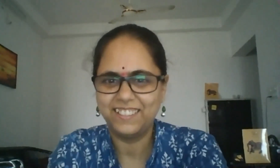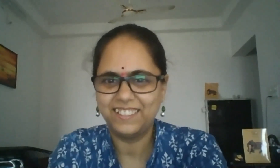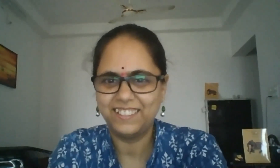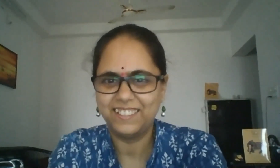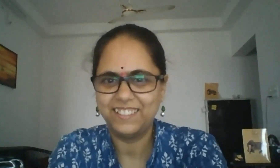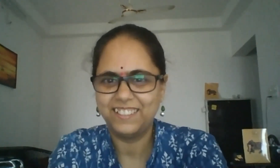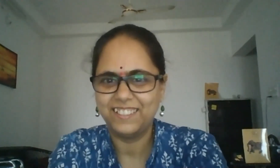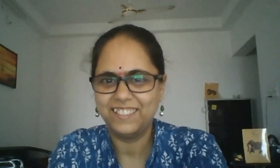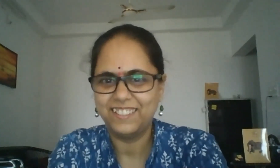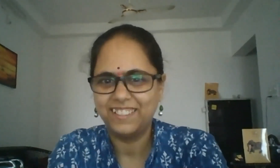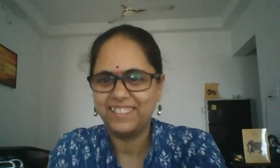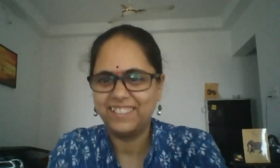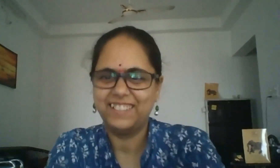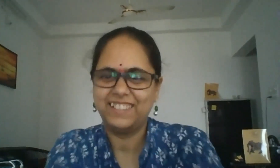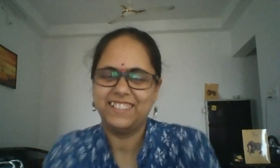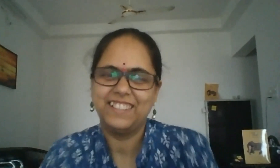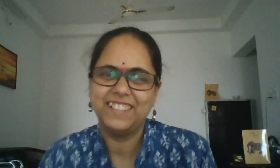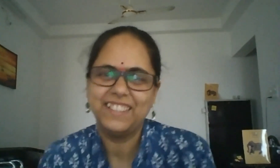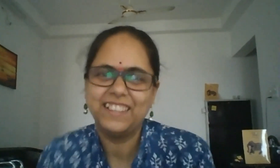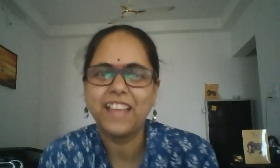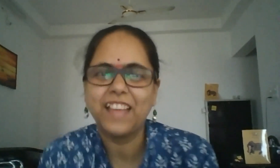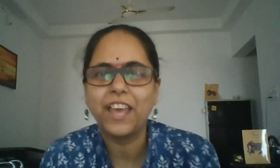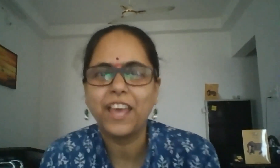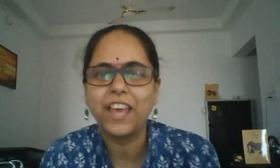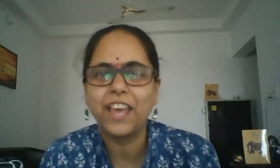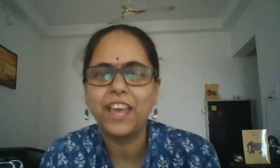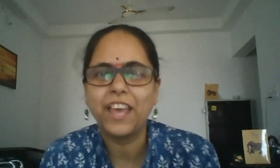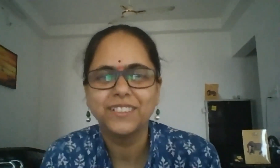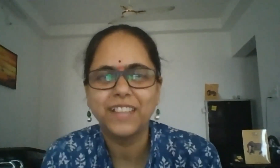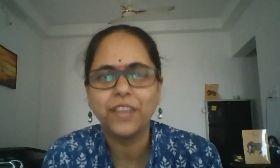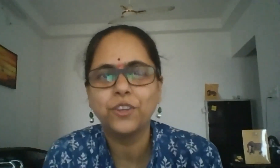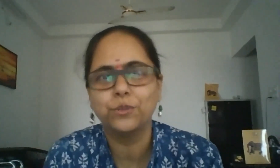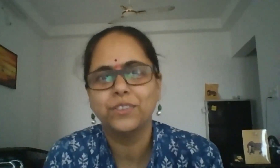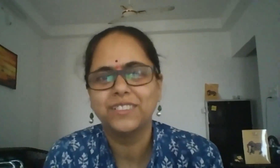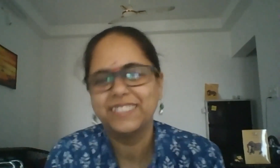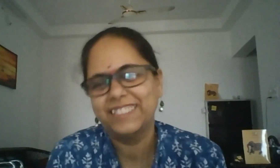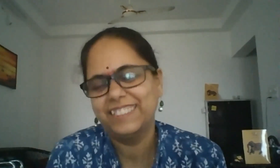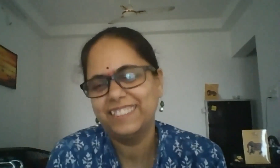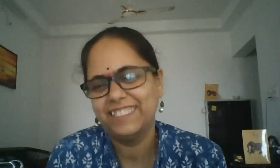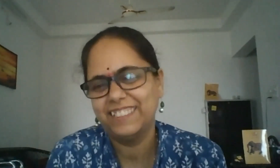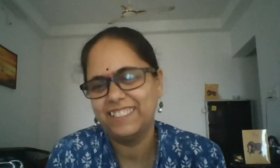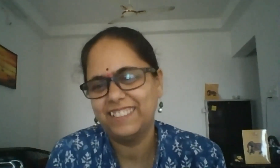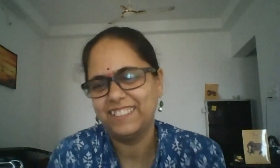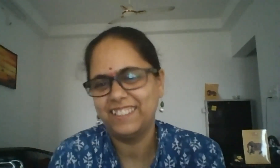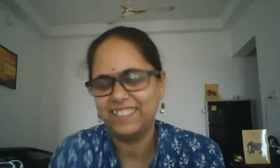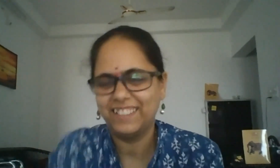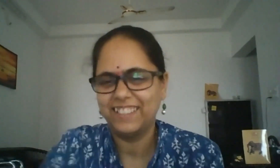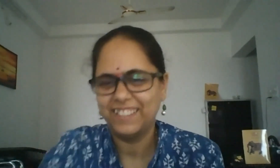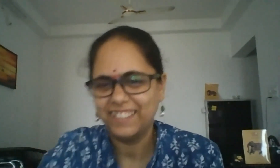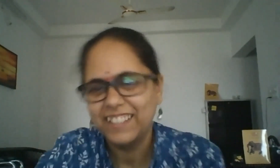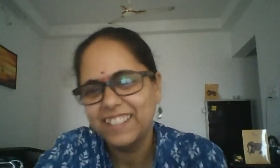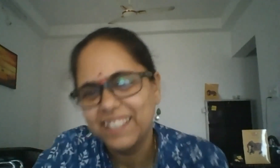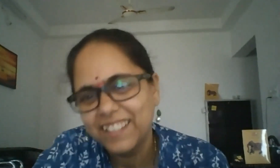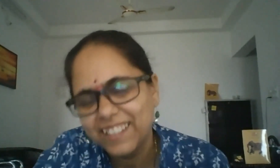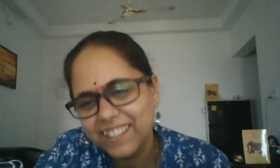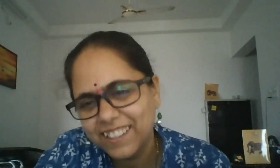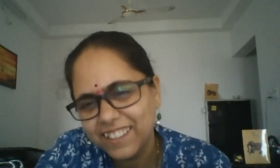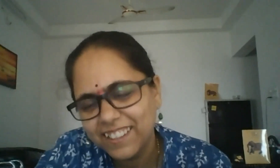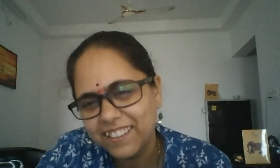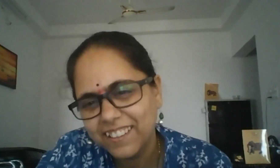really impressive from your work, ma'am. Thank you. Thank you. And we have all learned